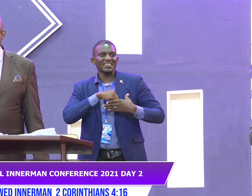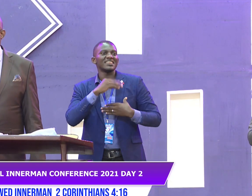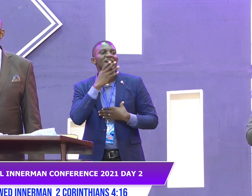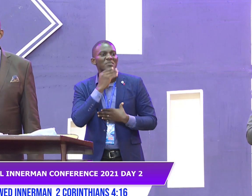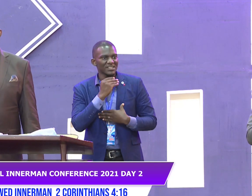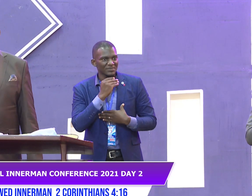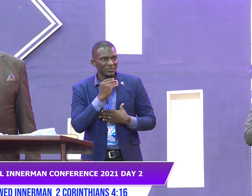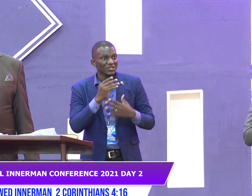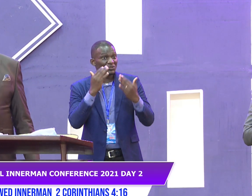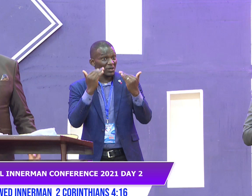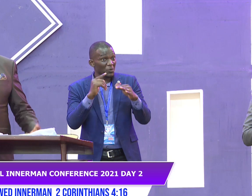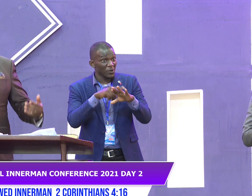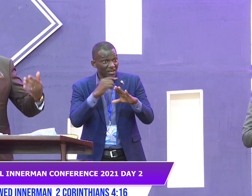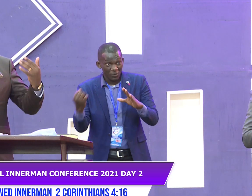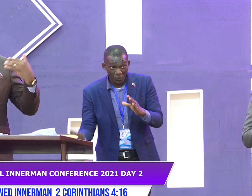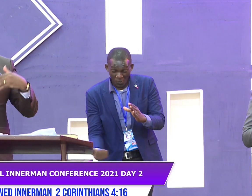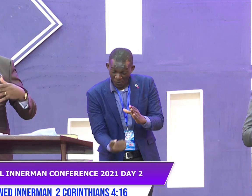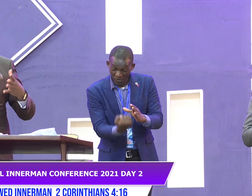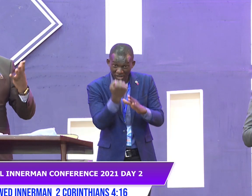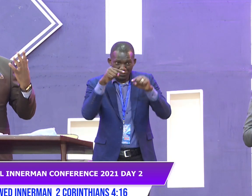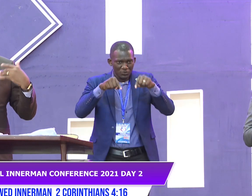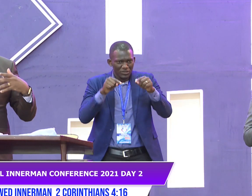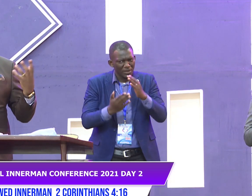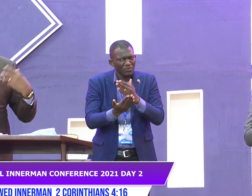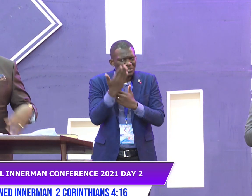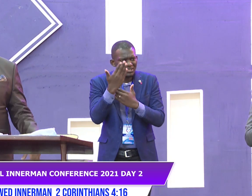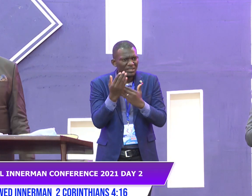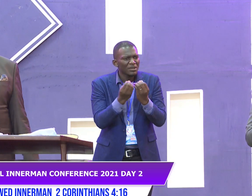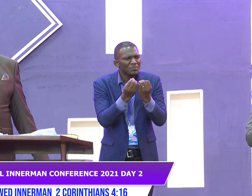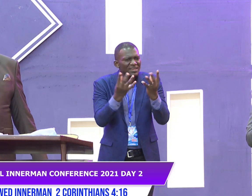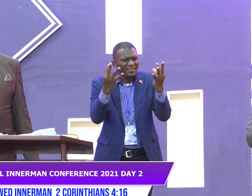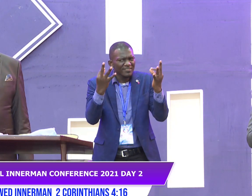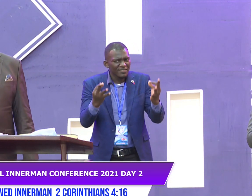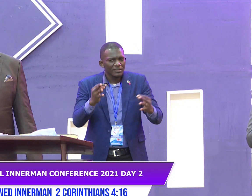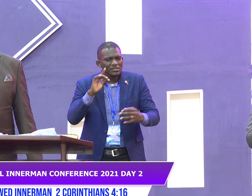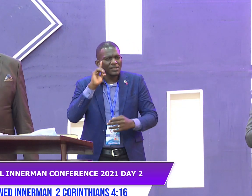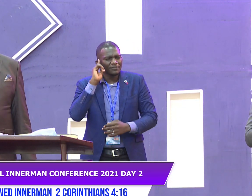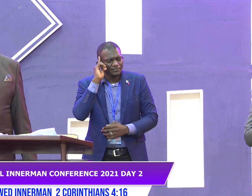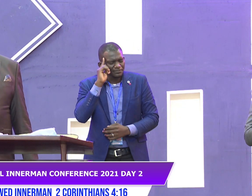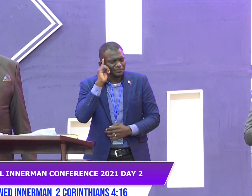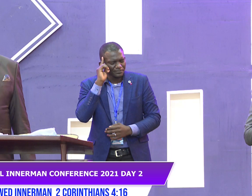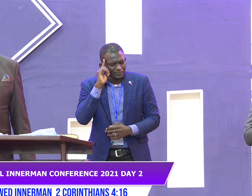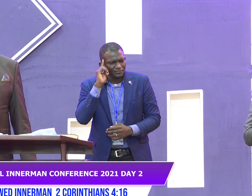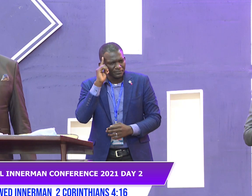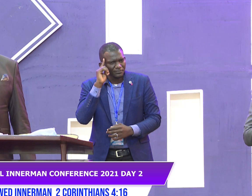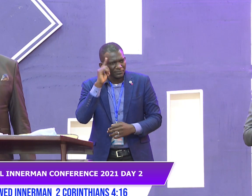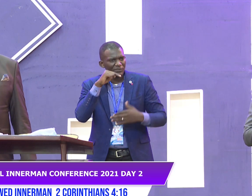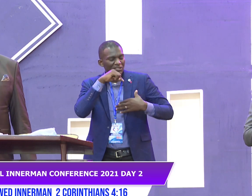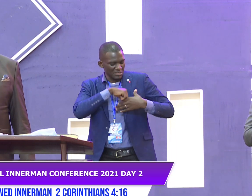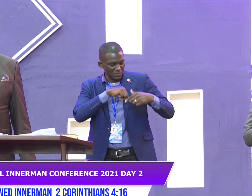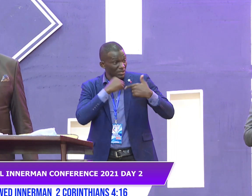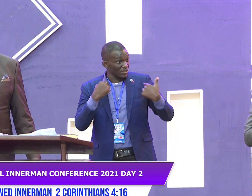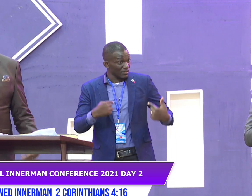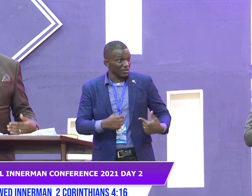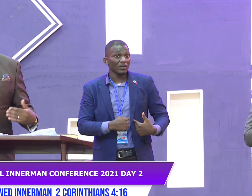morning, bwenazukuse ku makya golwa leero, a couple of things went in my heart. Waliwo ebintu ebyampisemu mu mutima gwange.